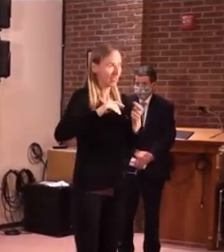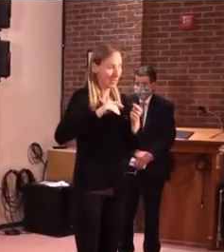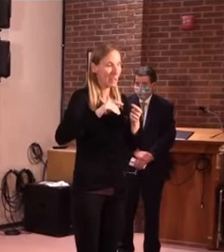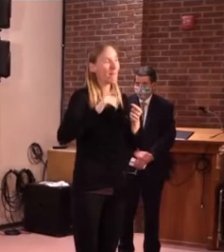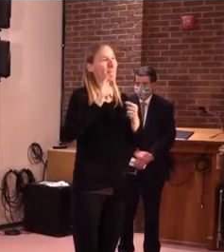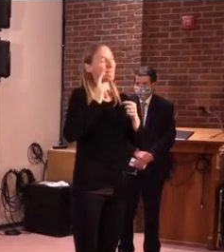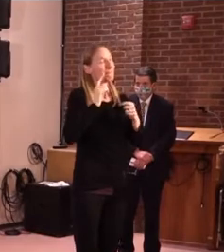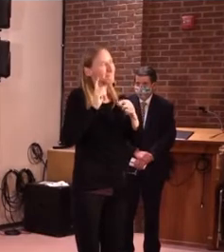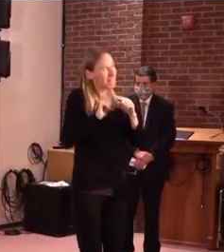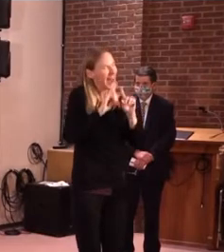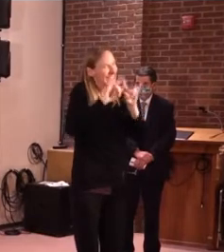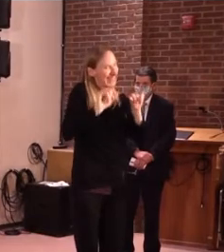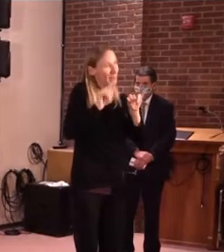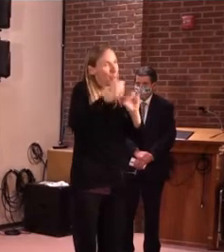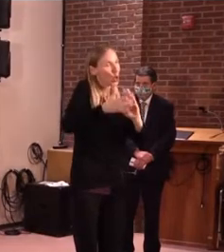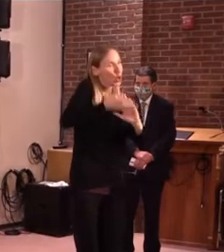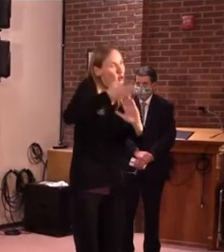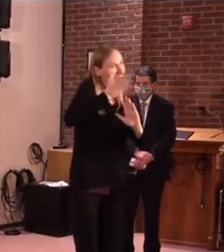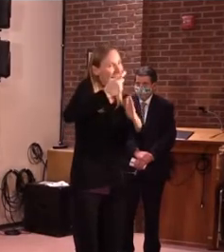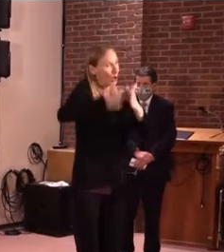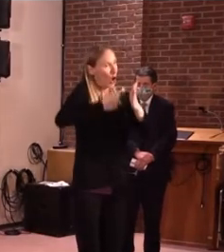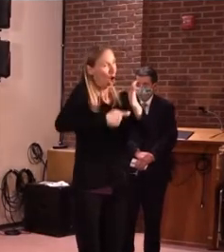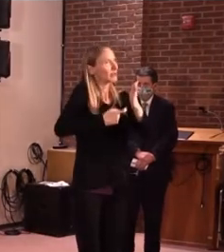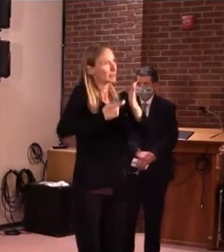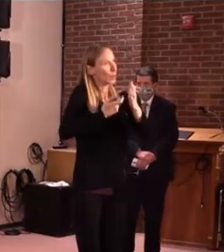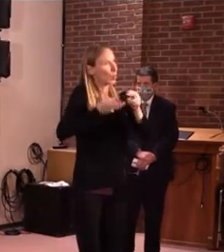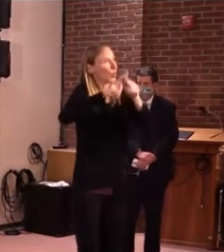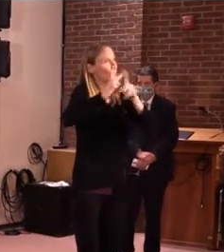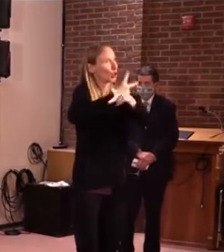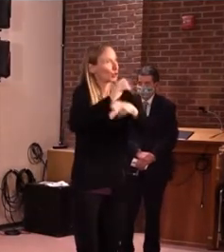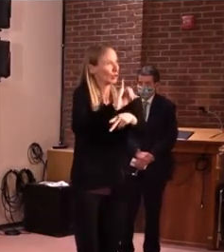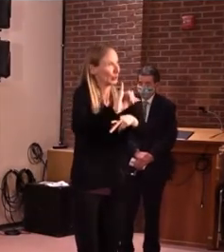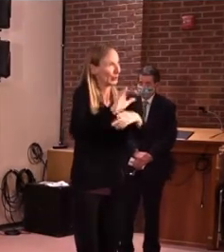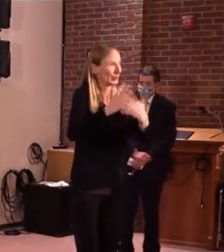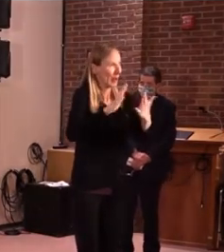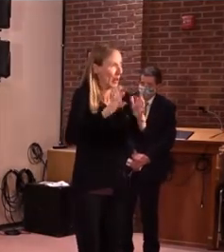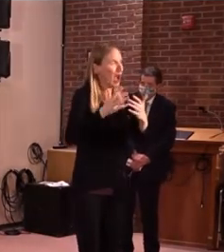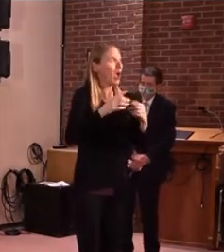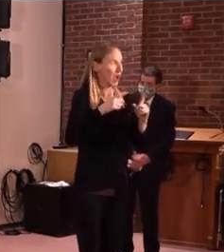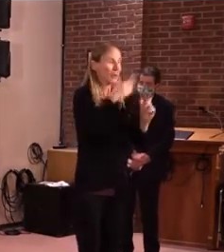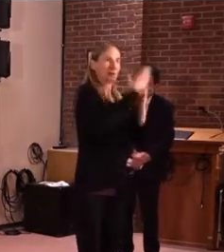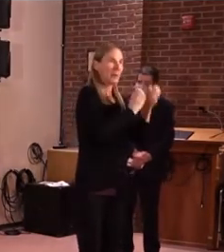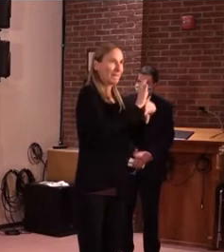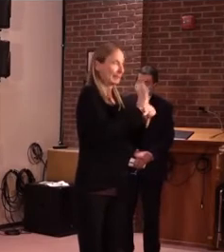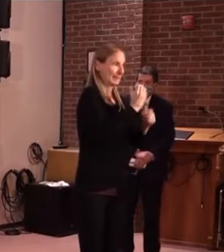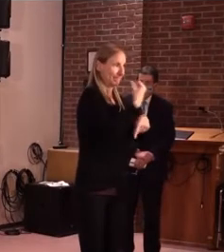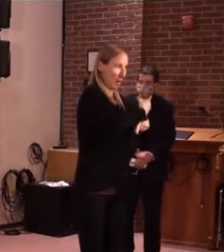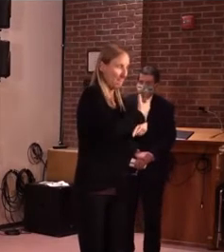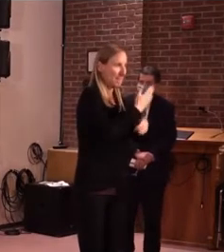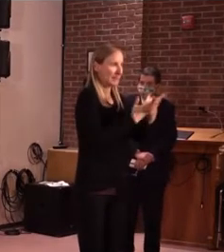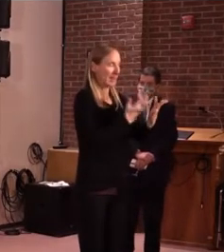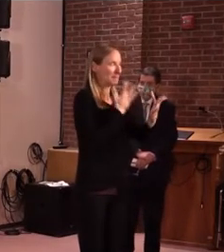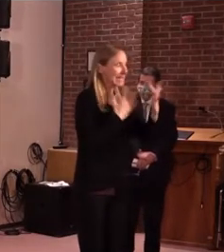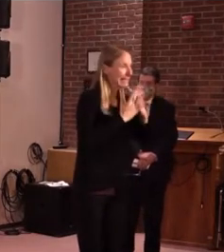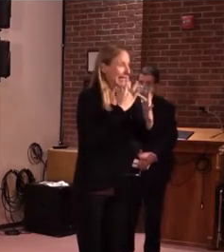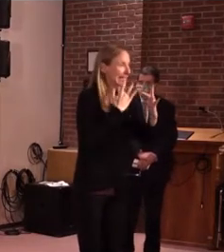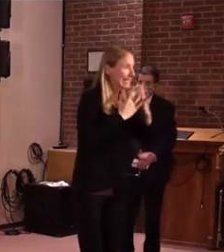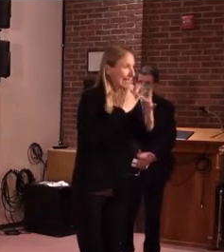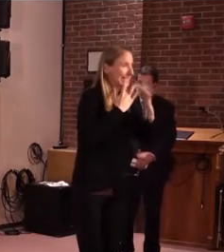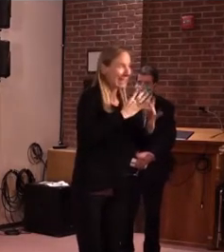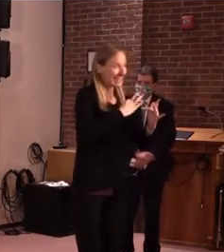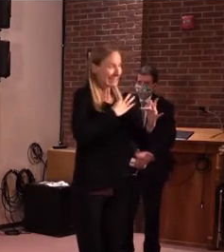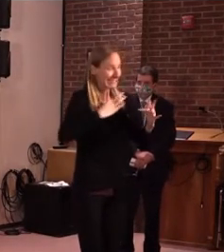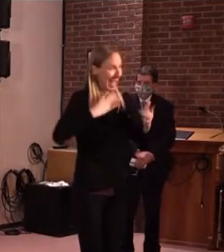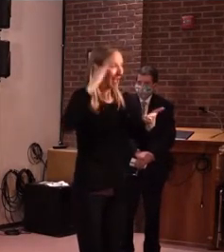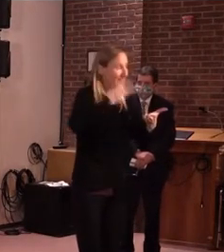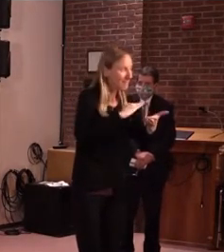operating expenses, so which is sort of the same thing. So with whether it's a you know, a newspaper,